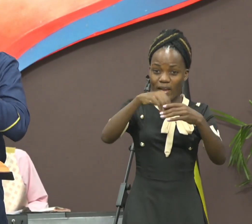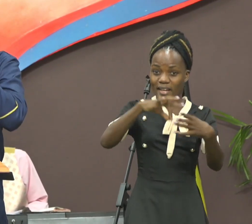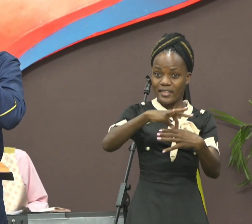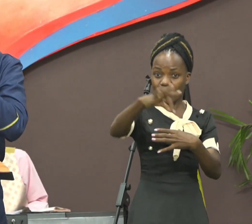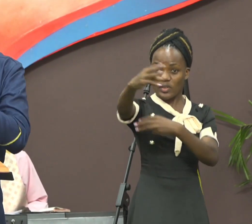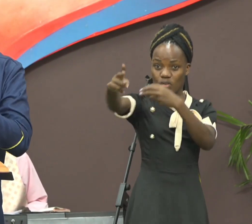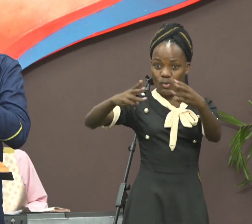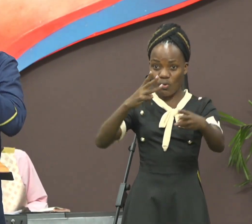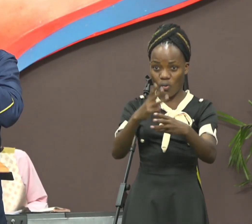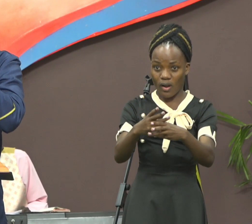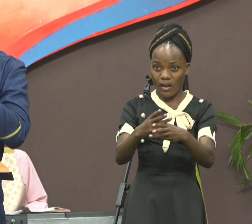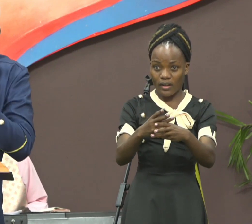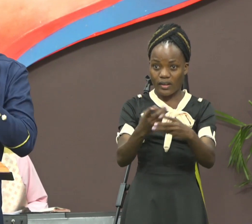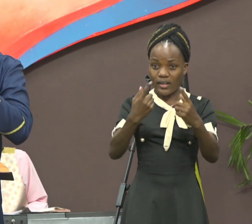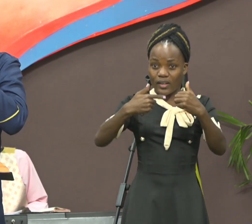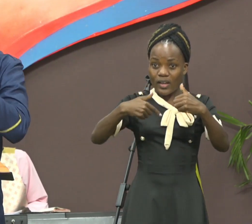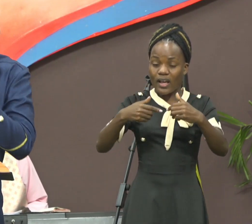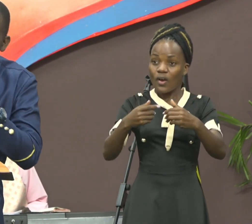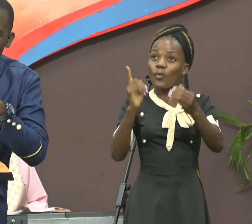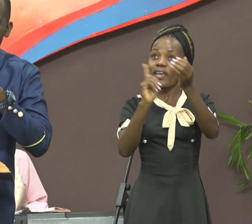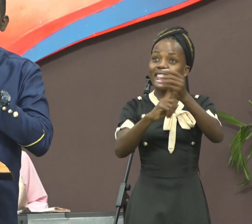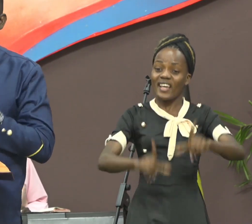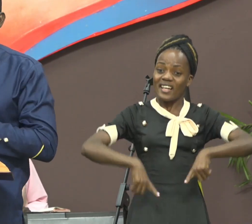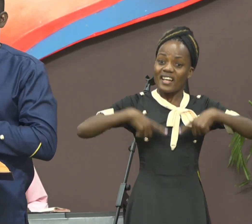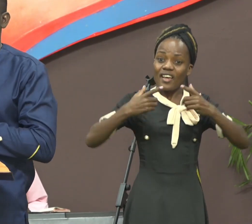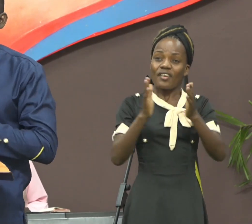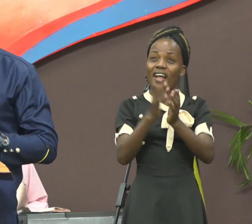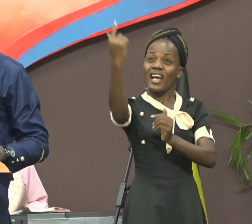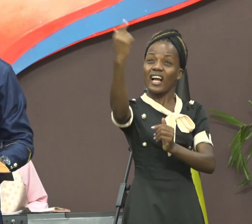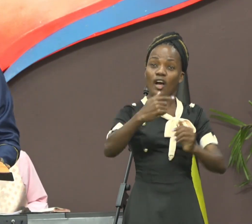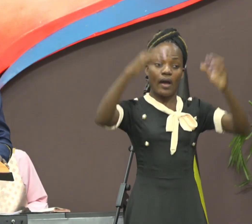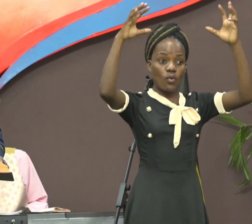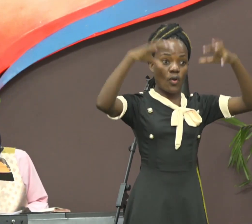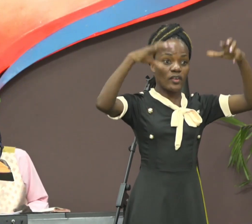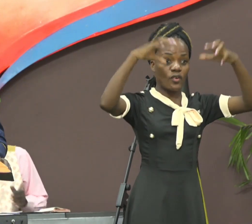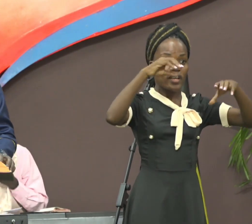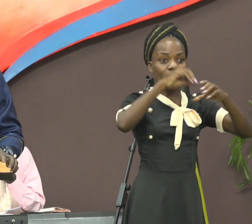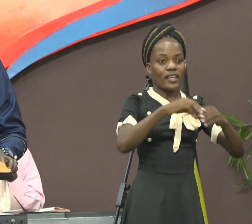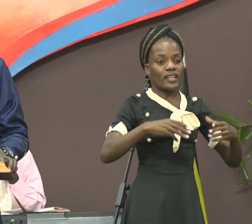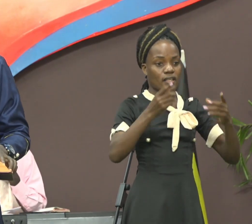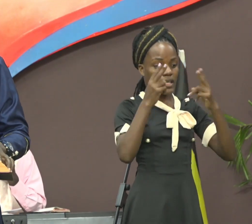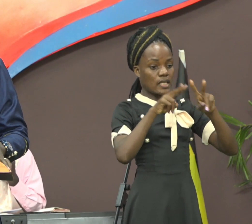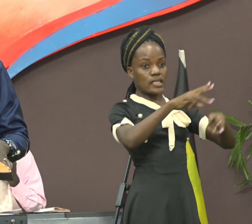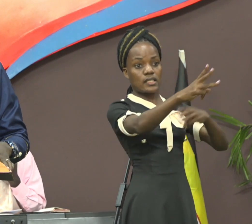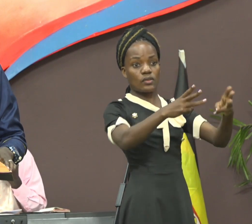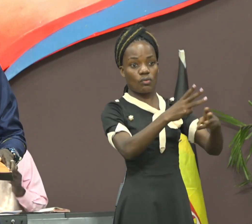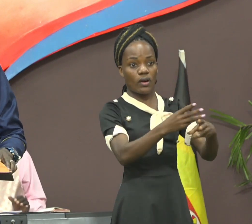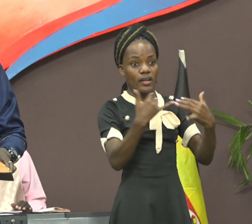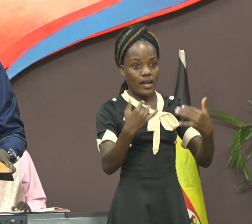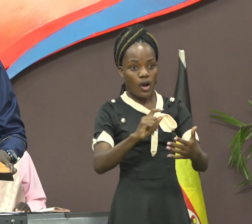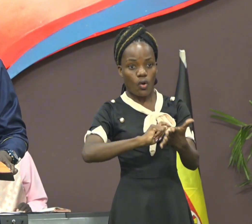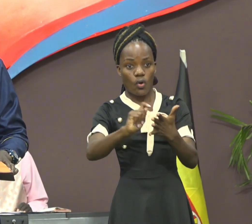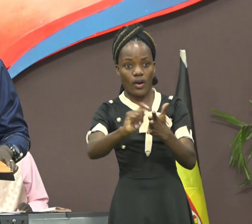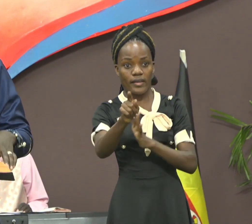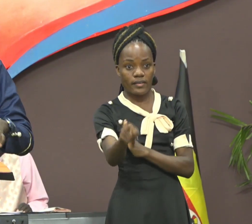in the spiritual world is where life comes and dwells in the physical world.